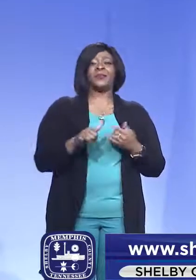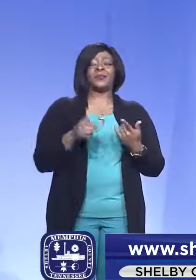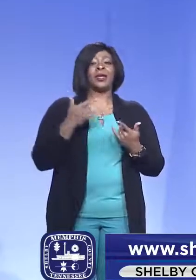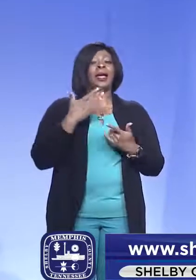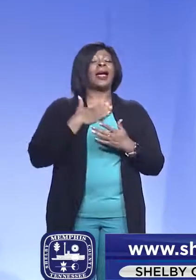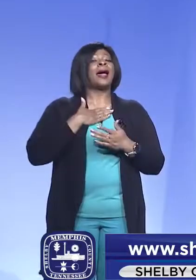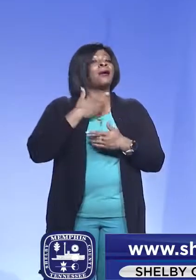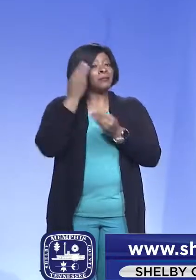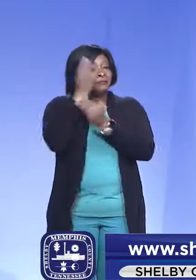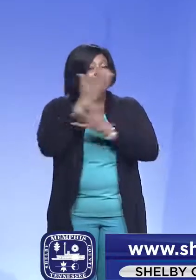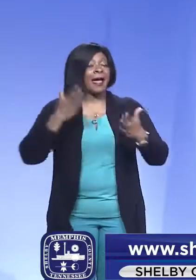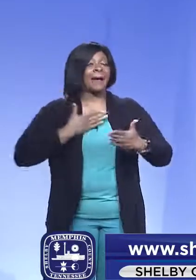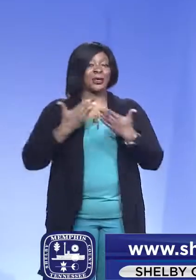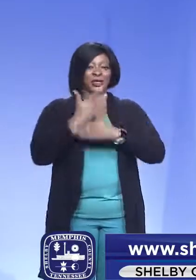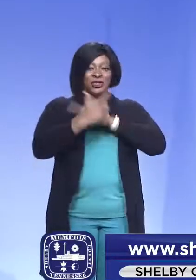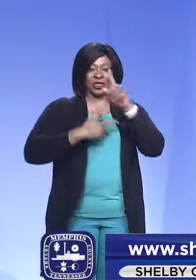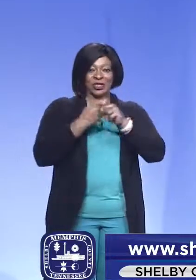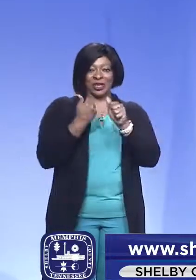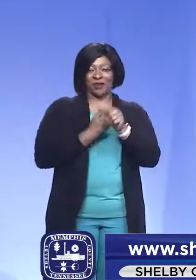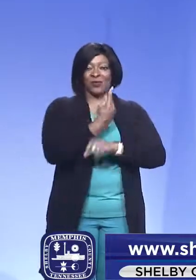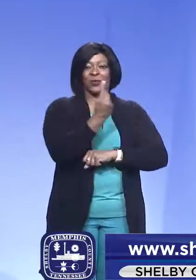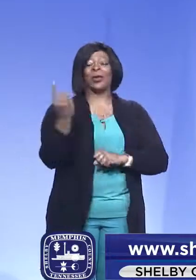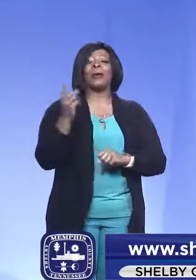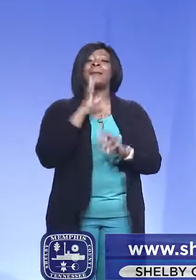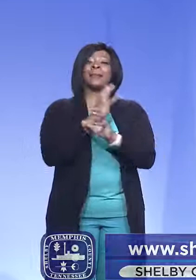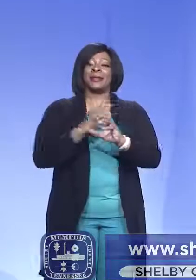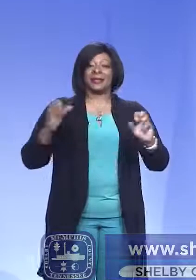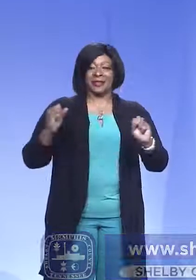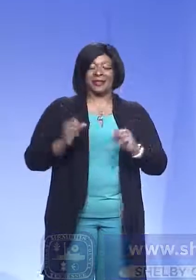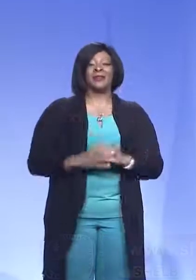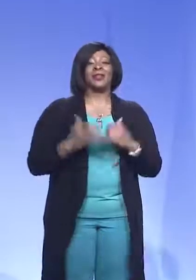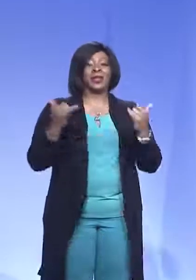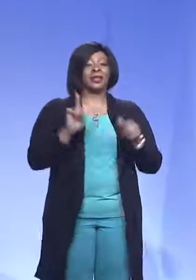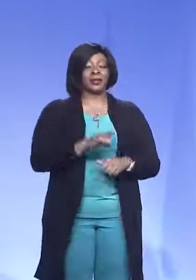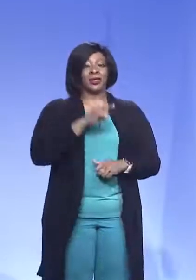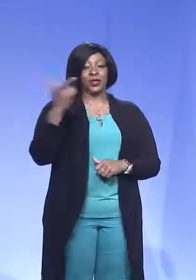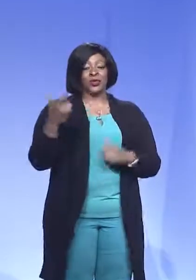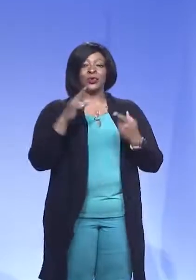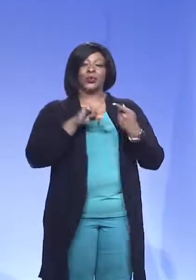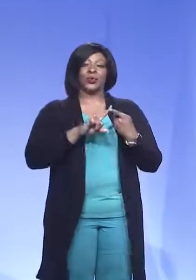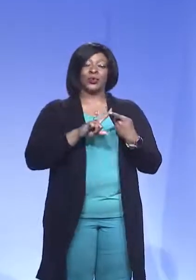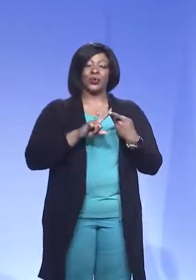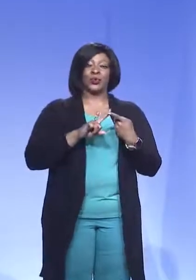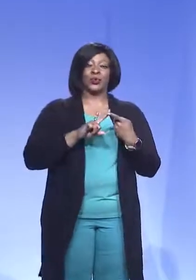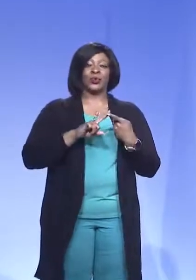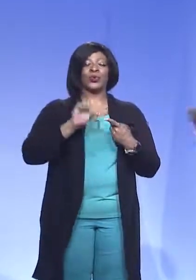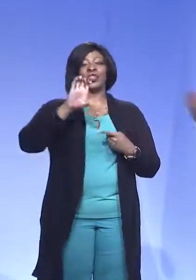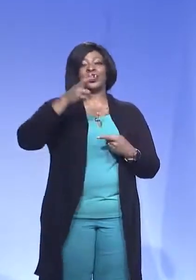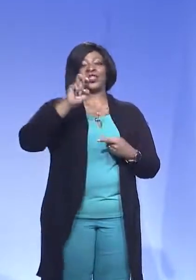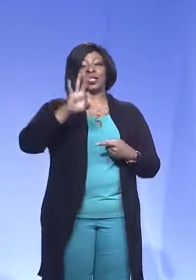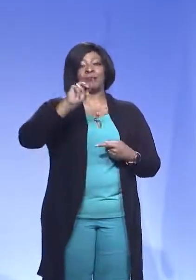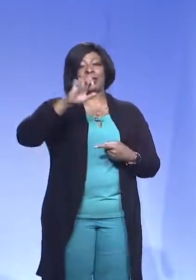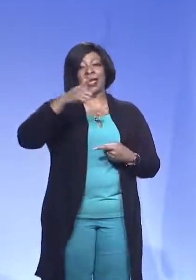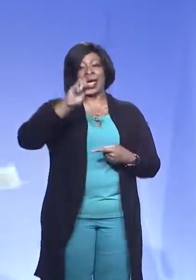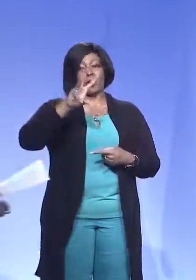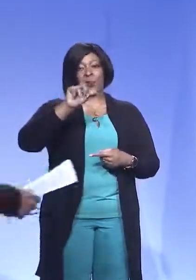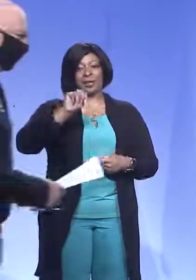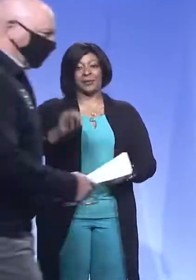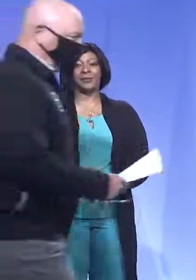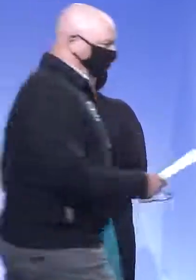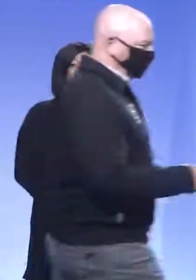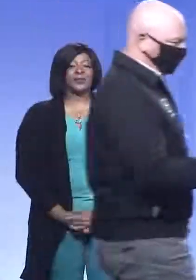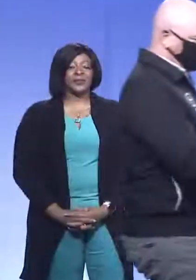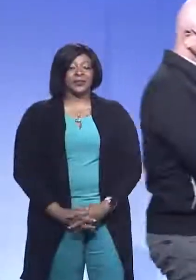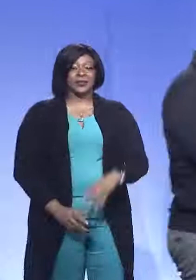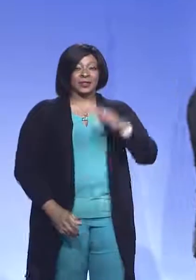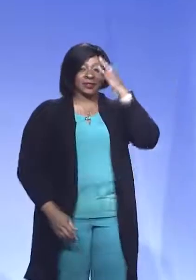a happy new year to everyone and be safe. Now I'm going to turn it over to Chief McGowan.